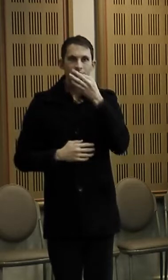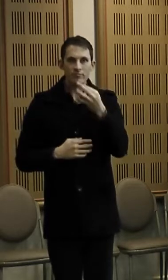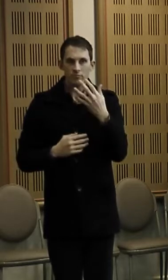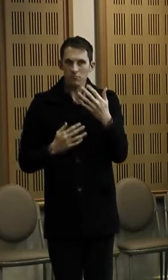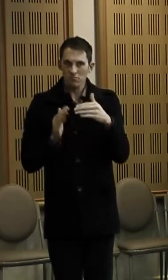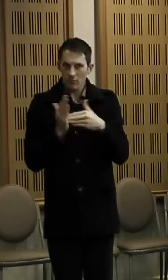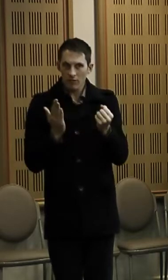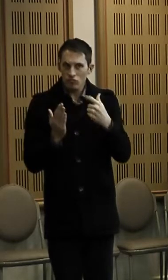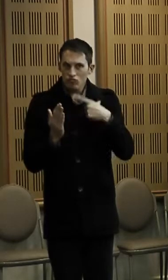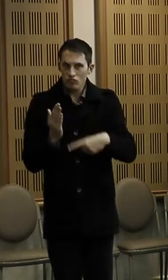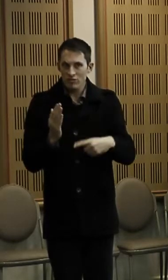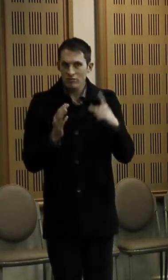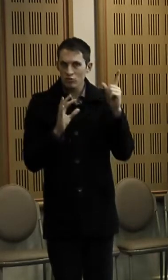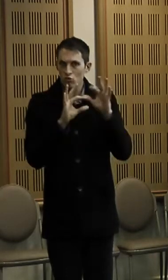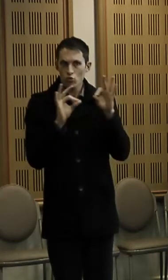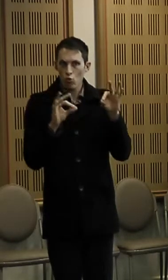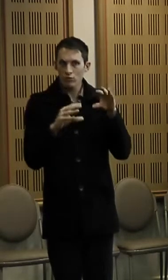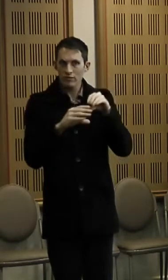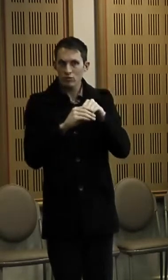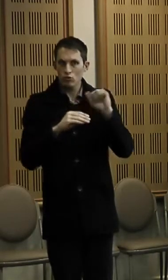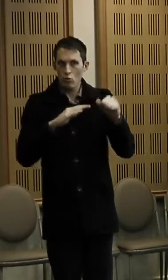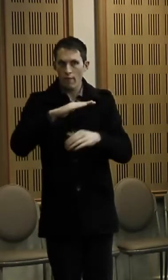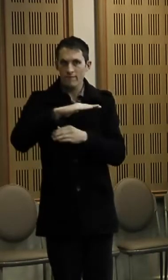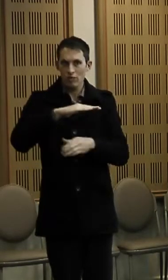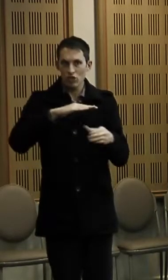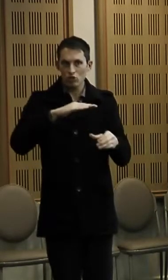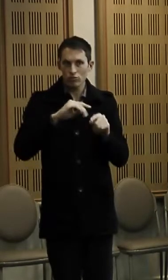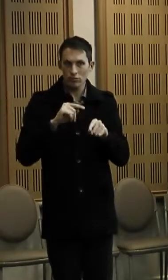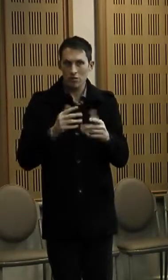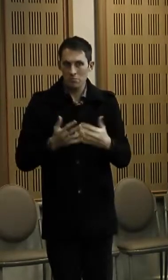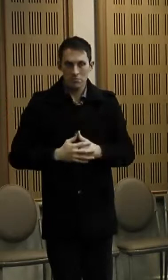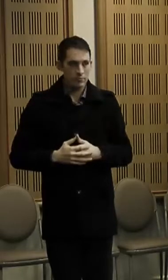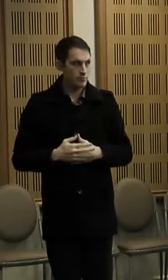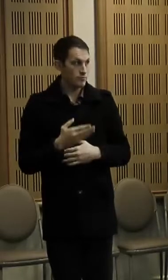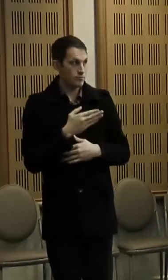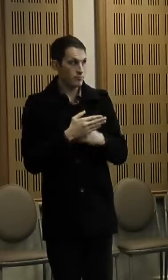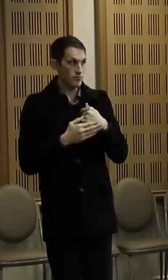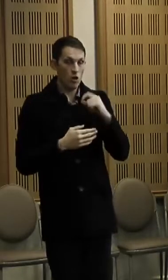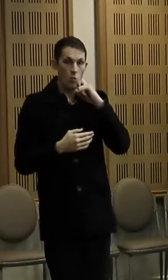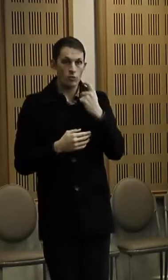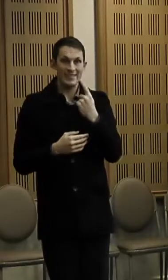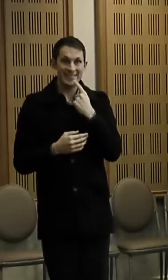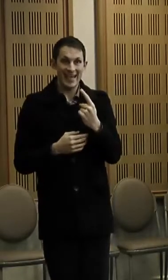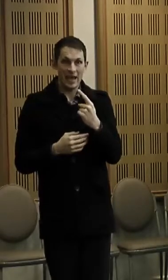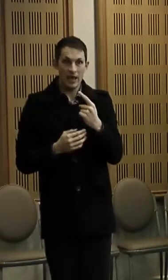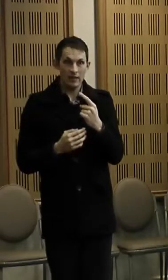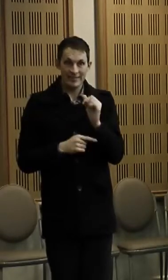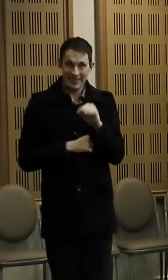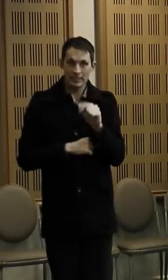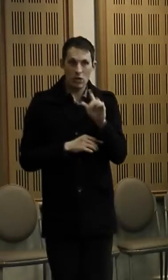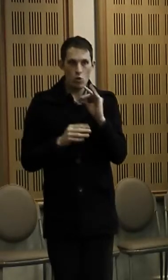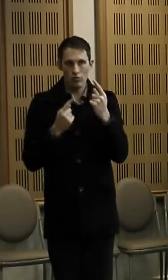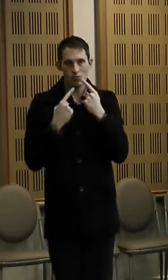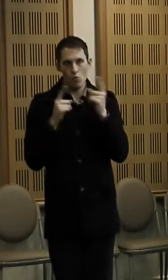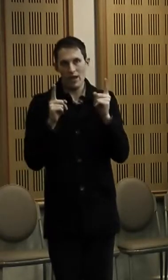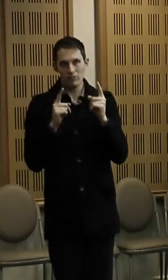not in your foundations? Look, I'd say it is, it's just not called out as much as it